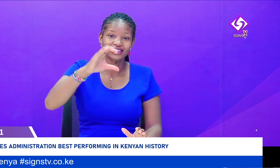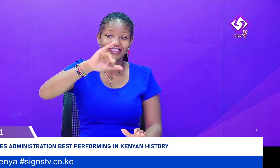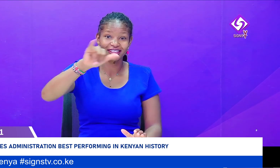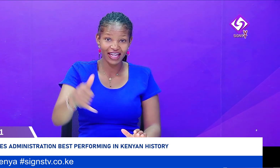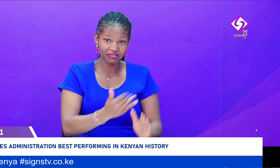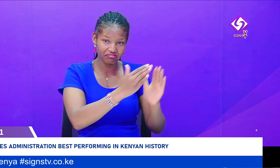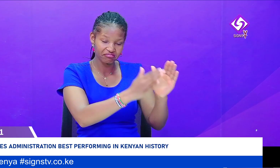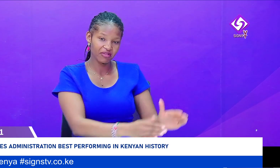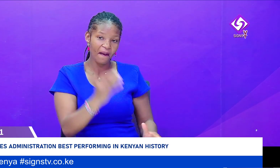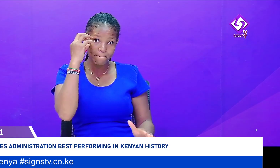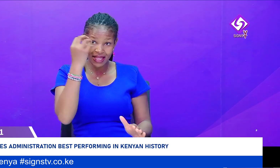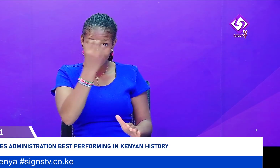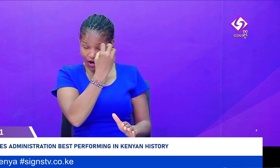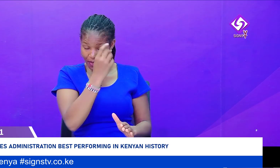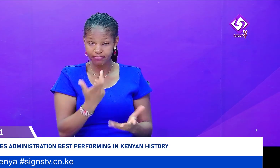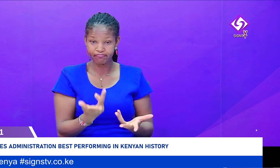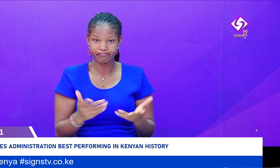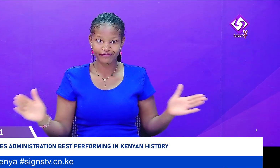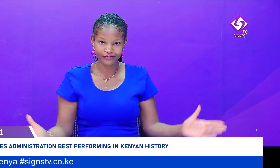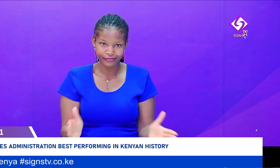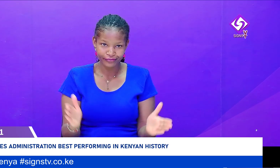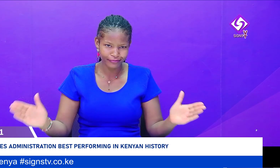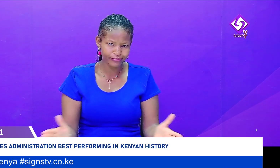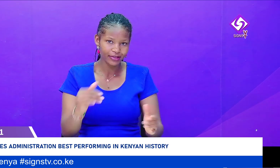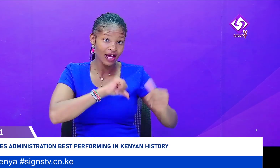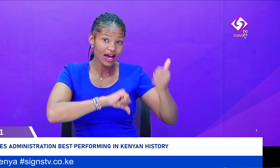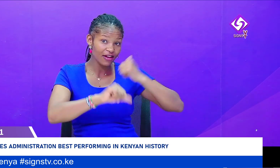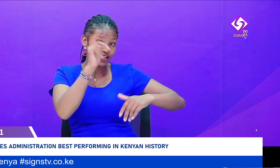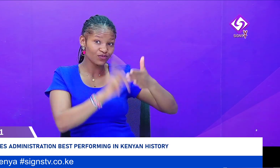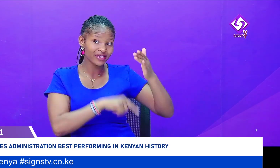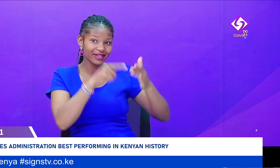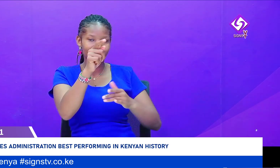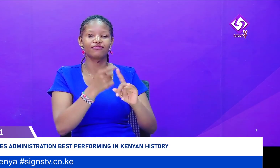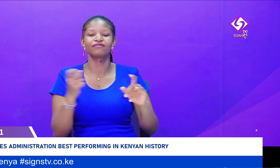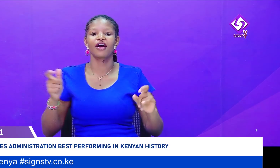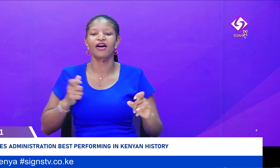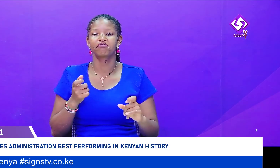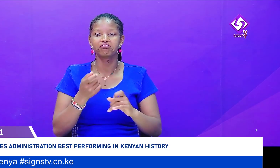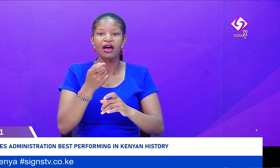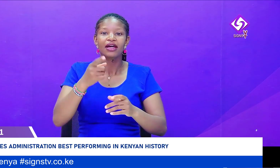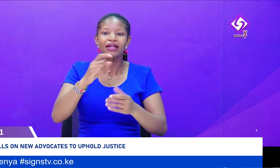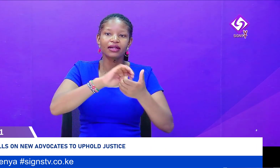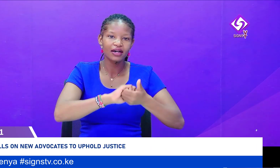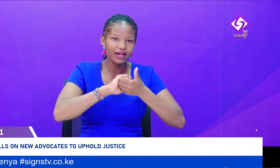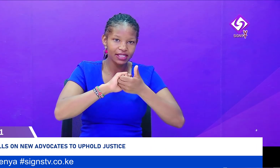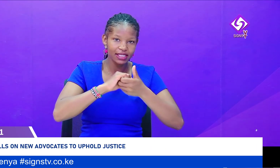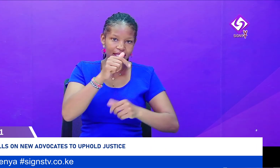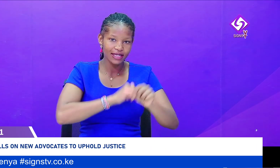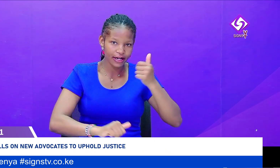Now, Chief Justice Martha Koome has urged advocates to refrain from engaging